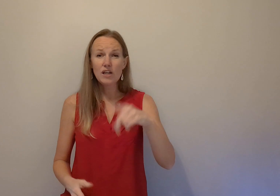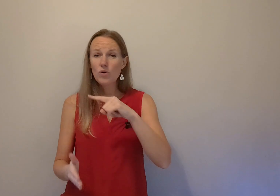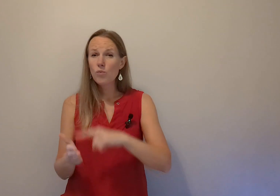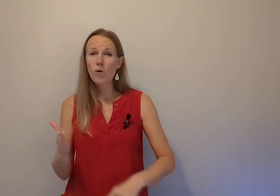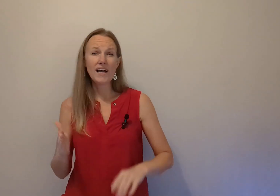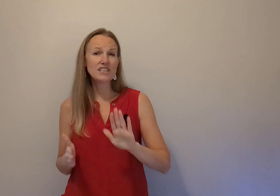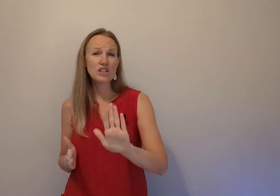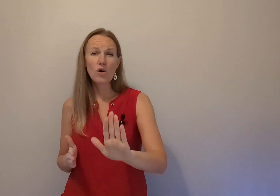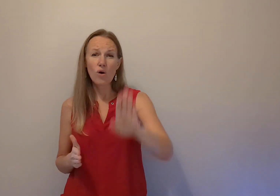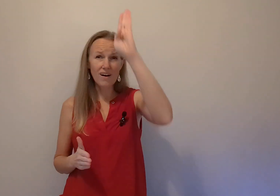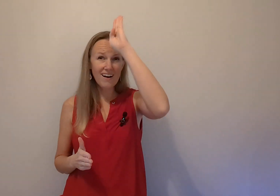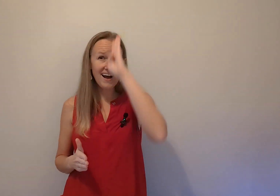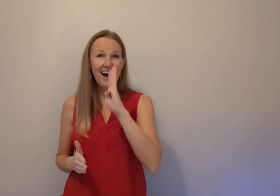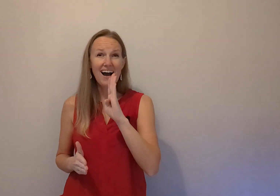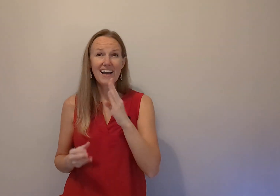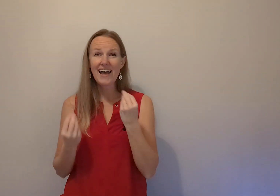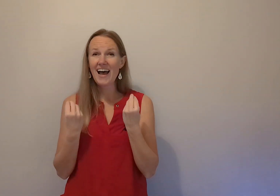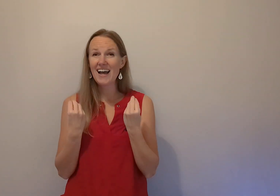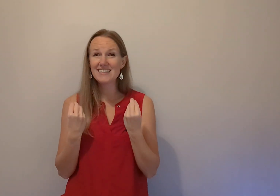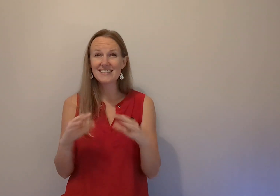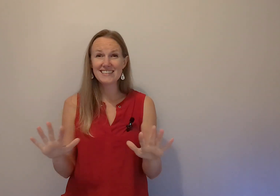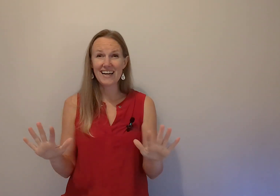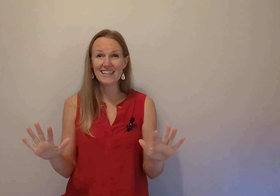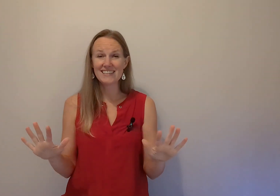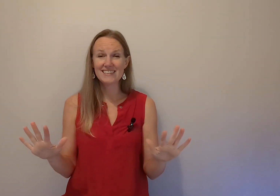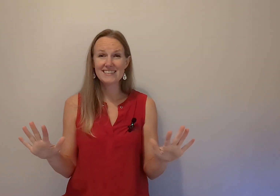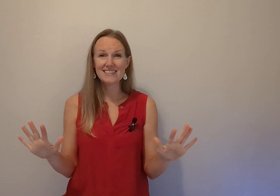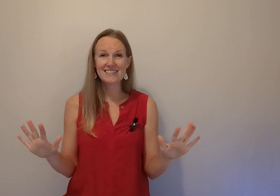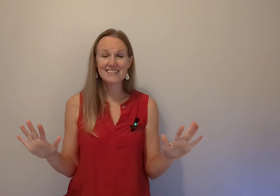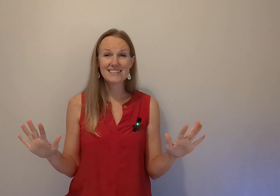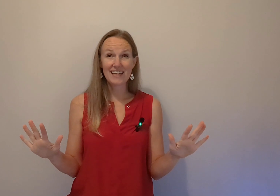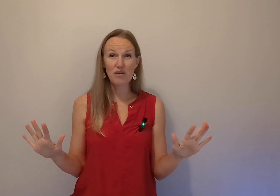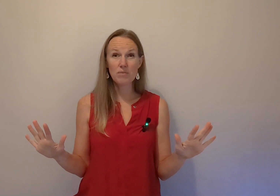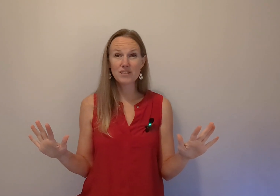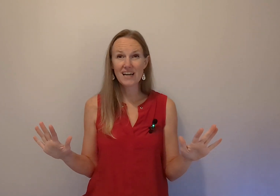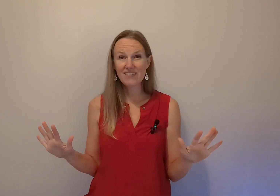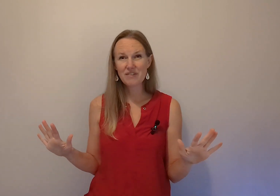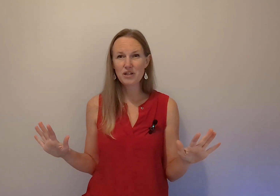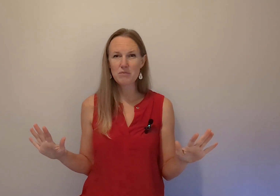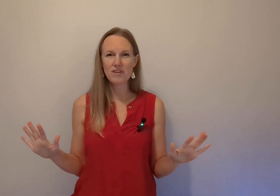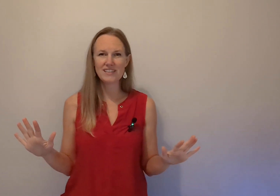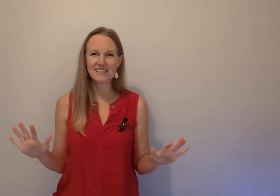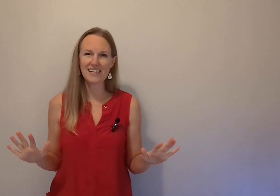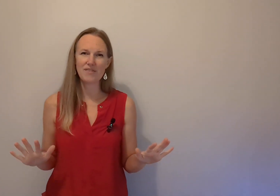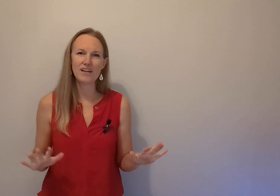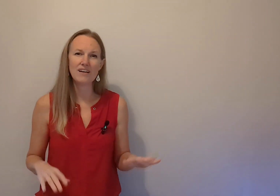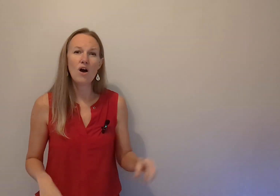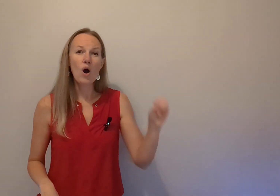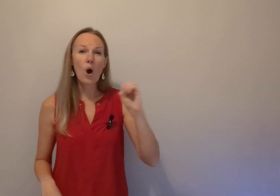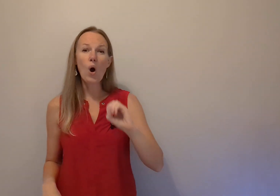see what your God has done. Okay, one more time, and then we're going to move on to the second one.